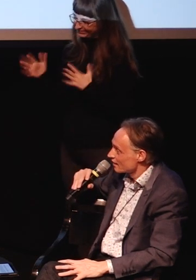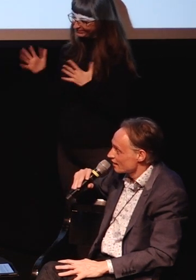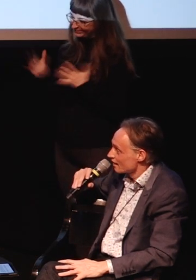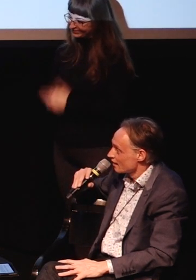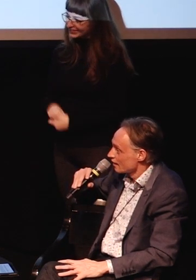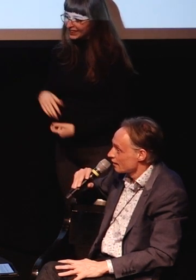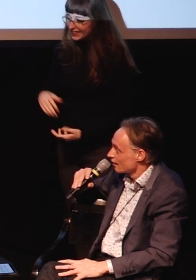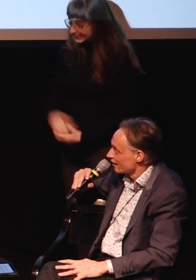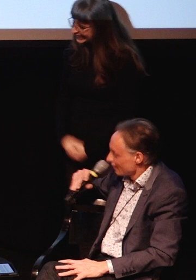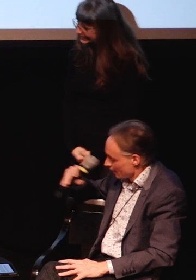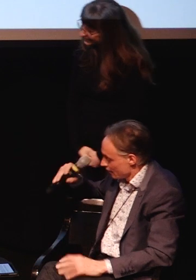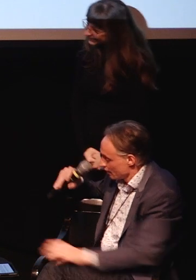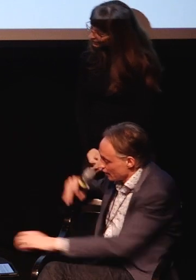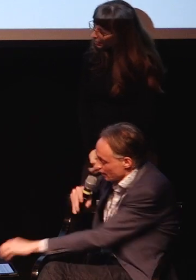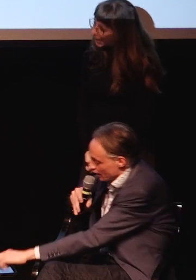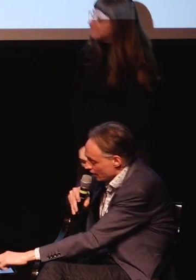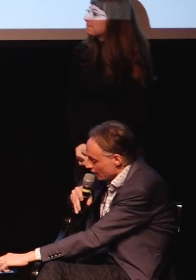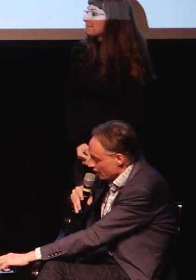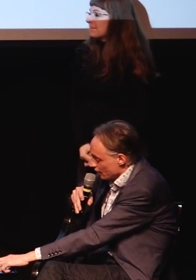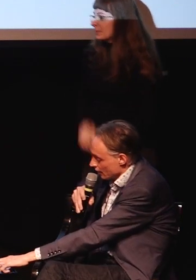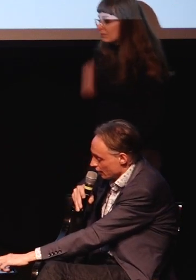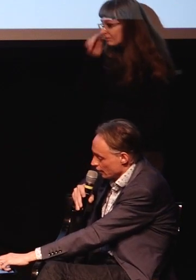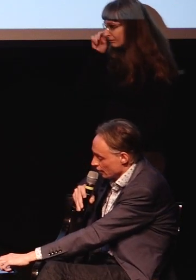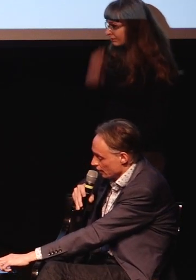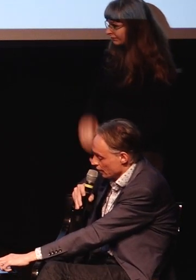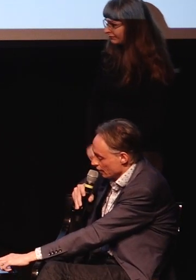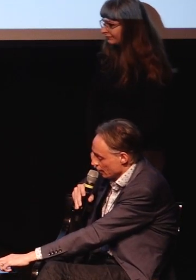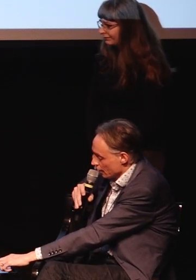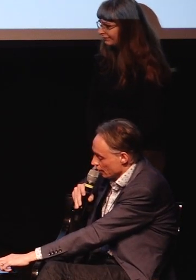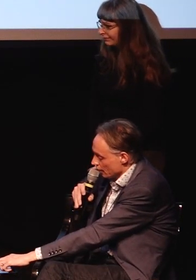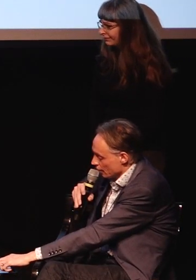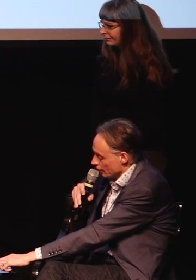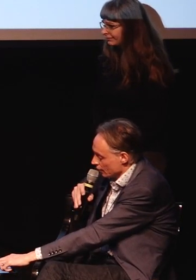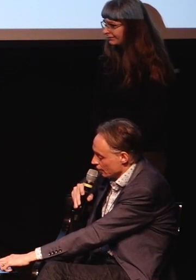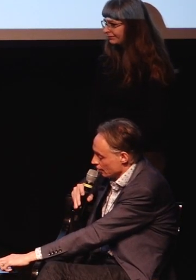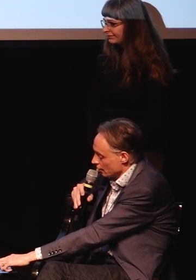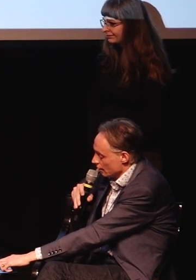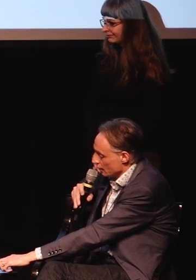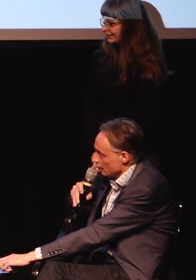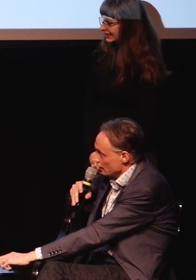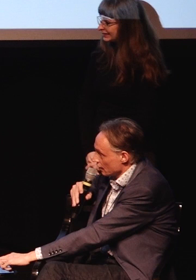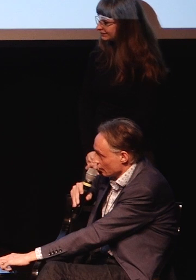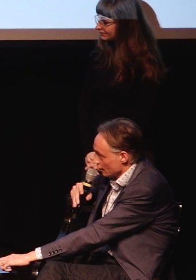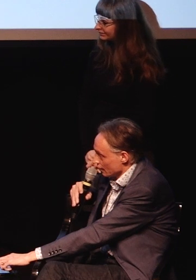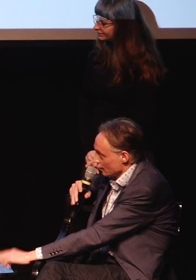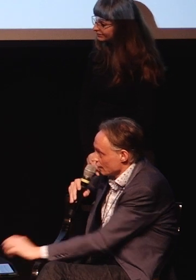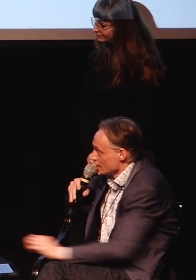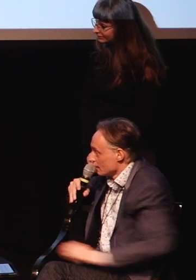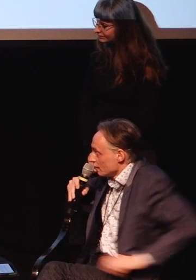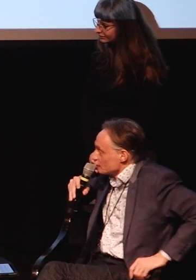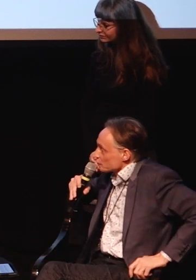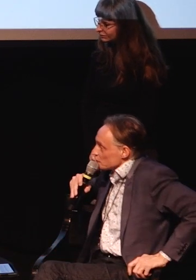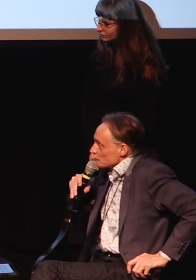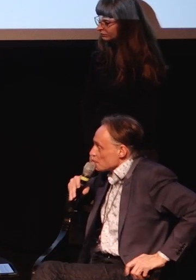He's so good. I don't have formal training, and watching him and his process made